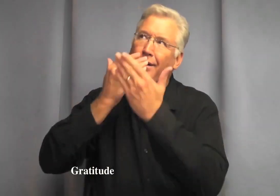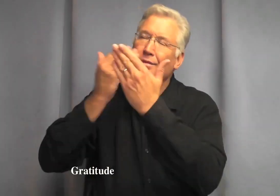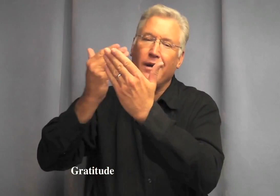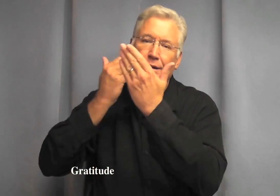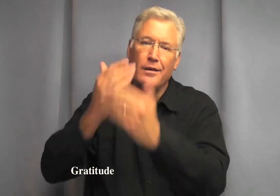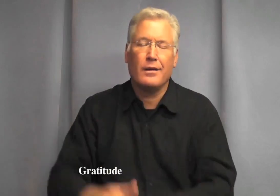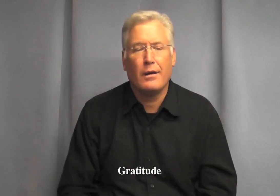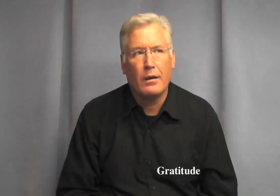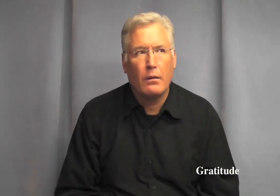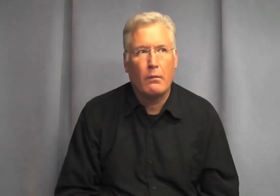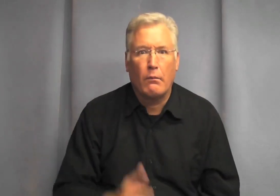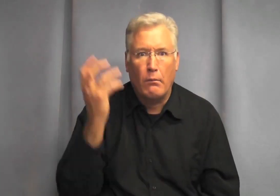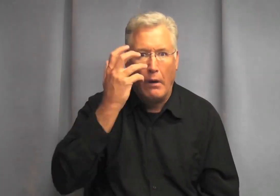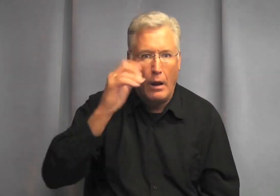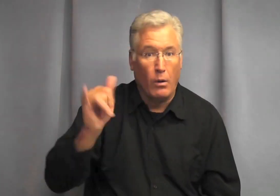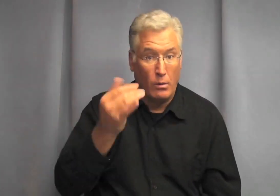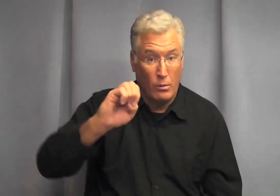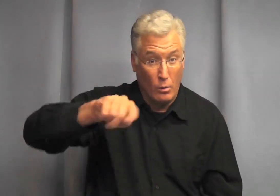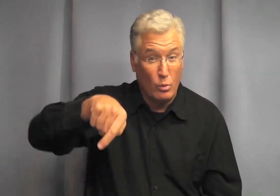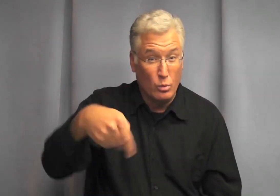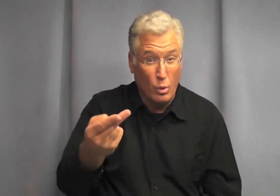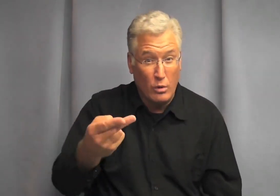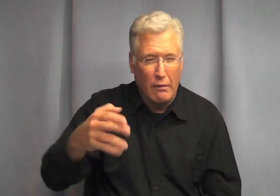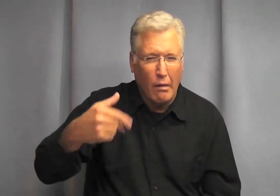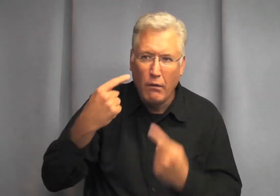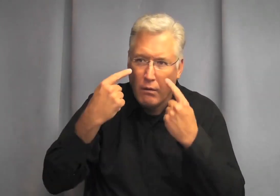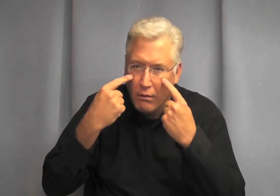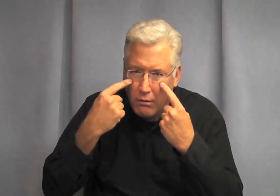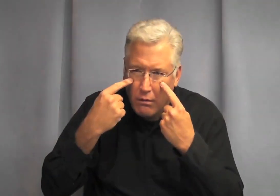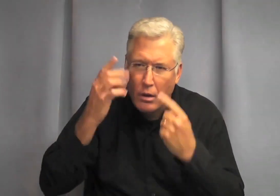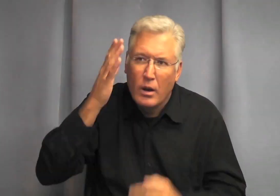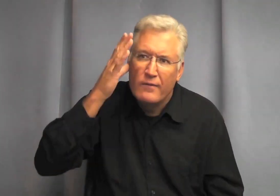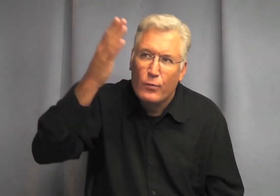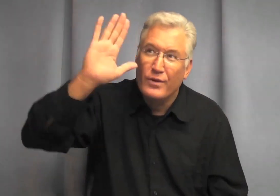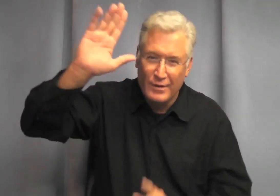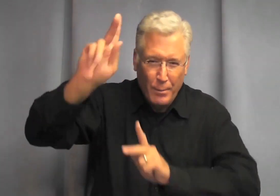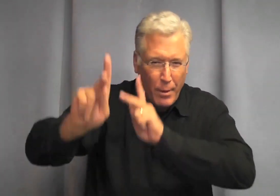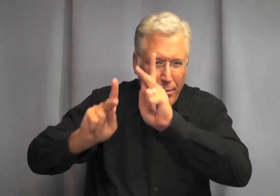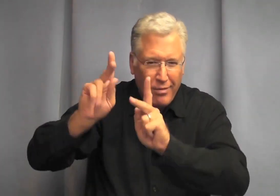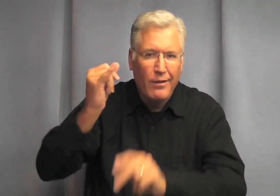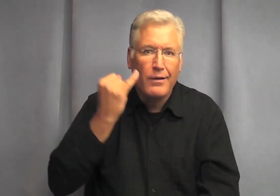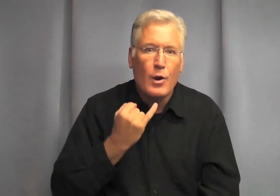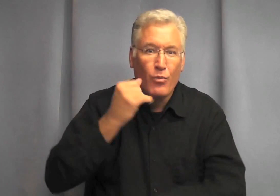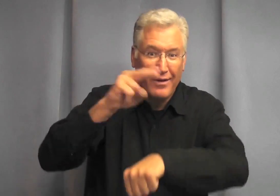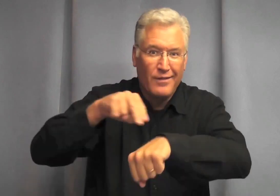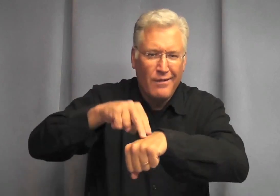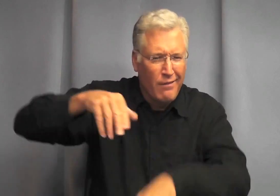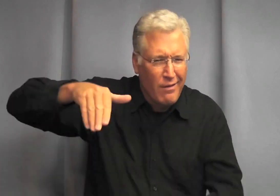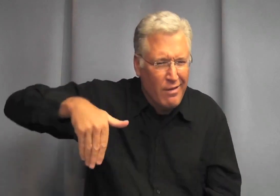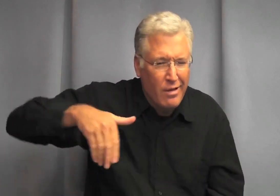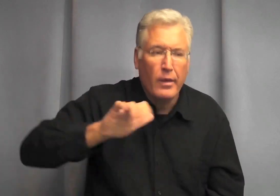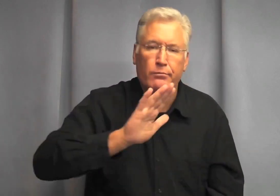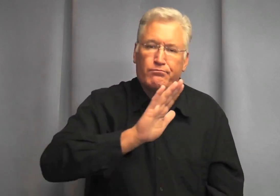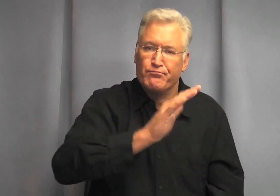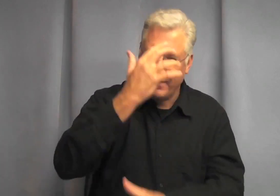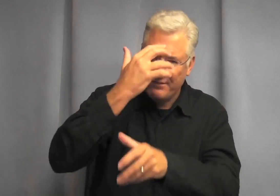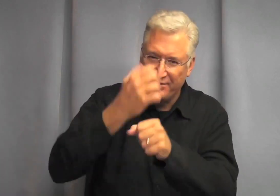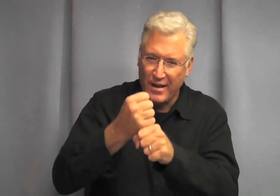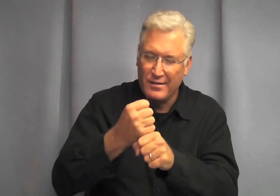for this, an attitude of thankfulness. Wow, Joseph, he kept his eyes on God and God's